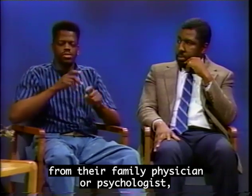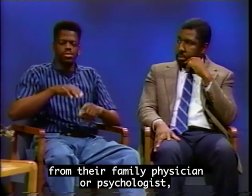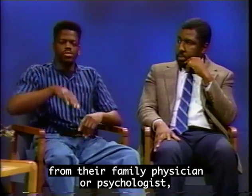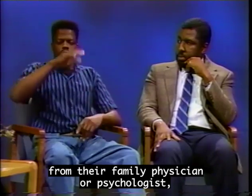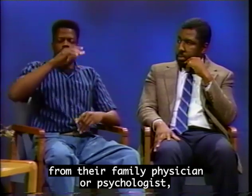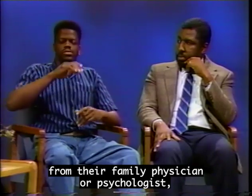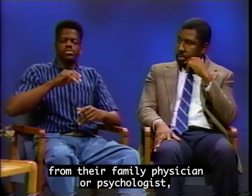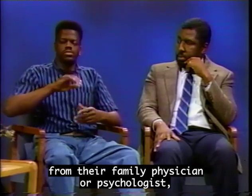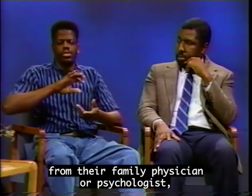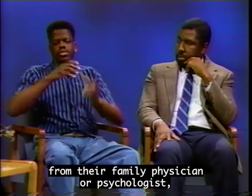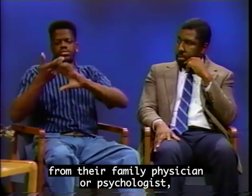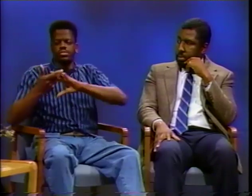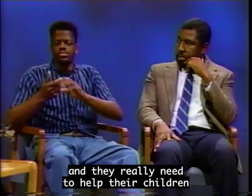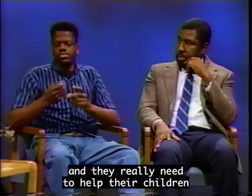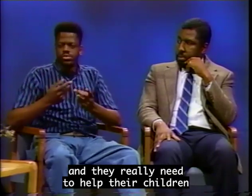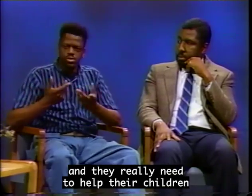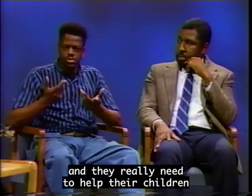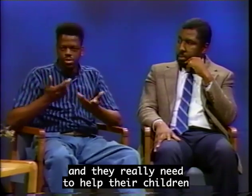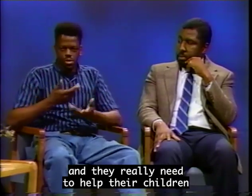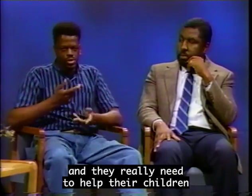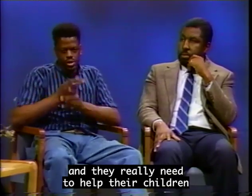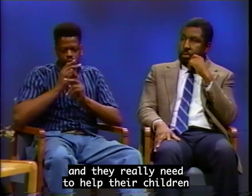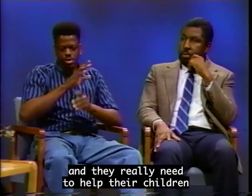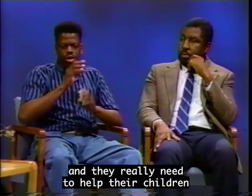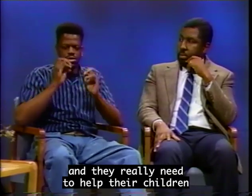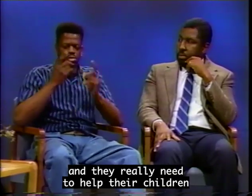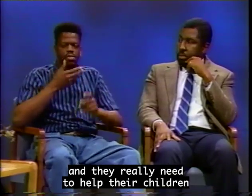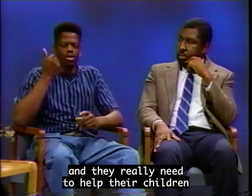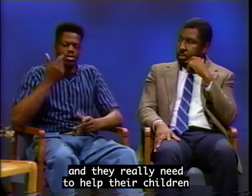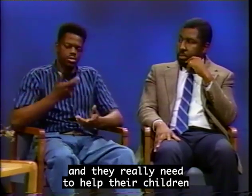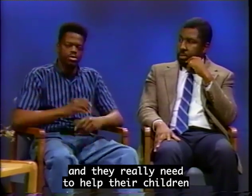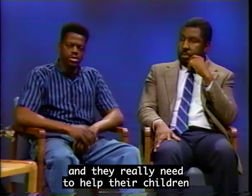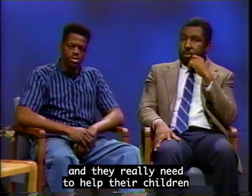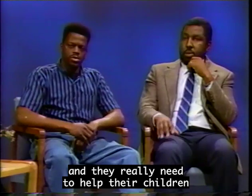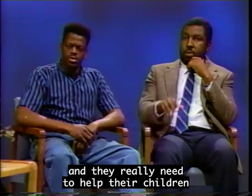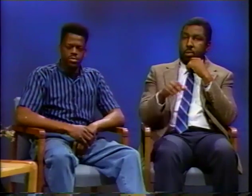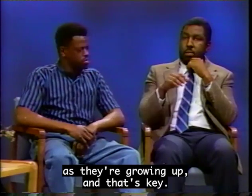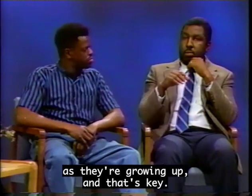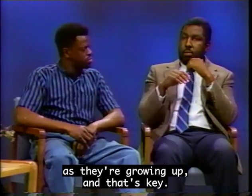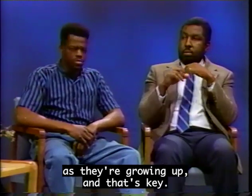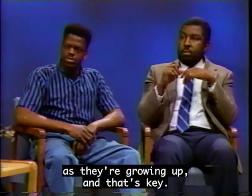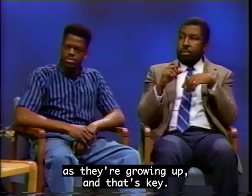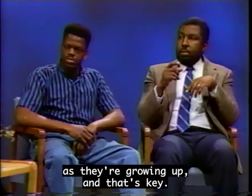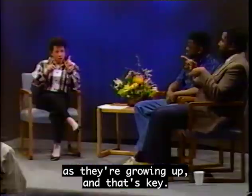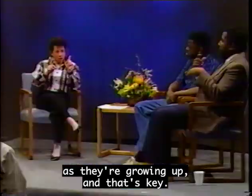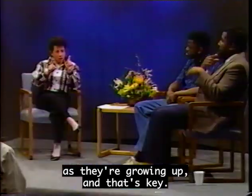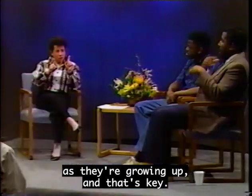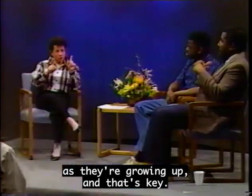or psychologist, and they really need to help their children as they're growing up, and that's key.